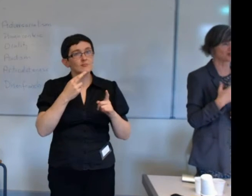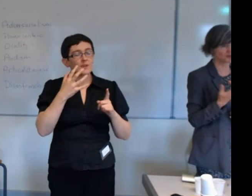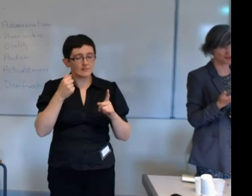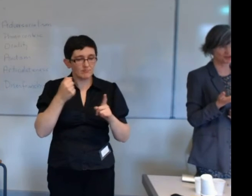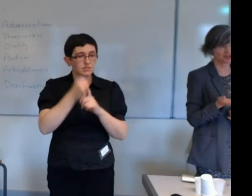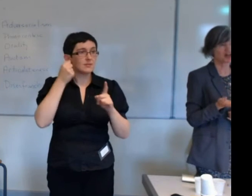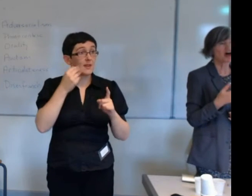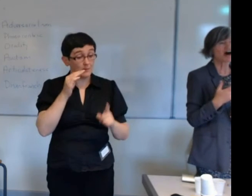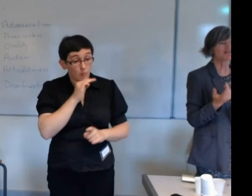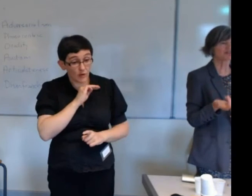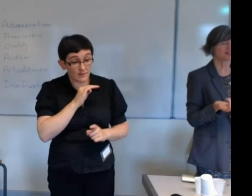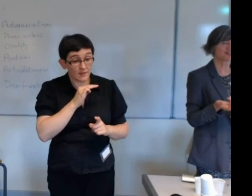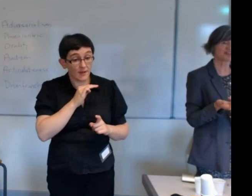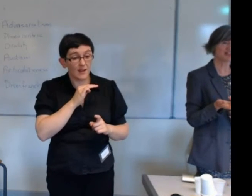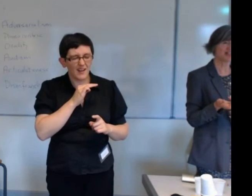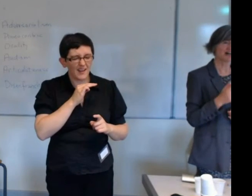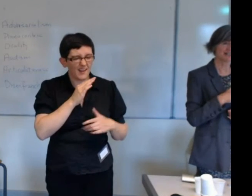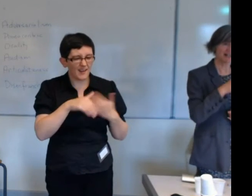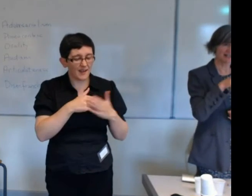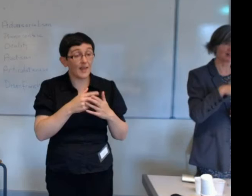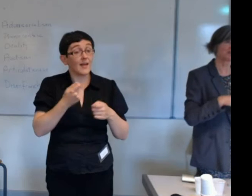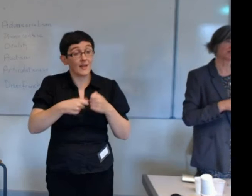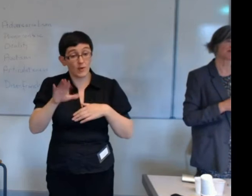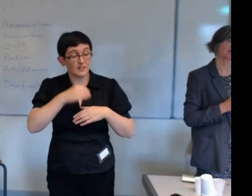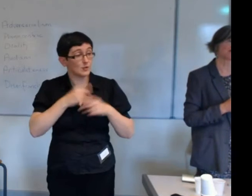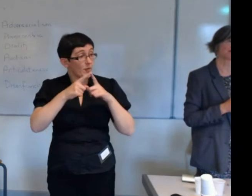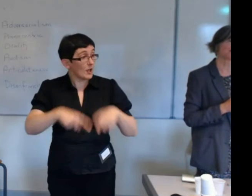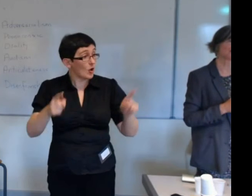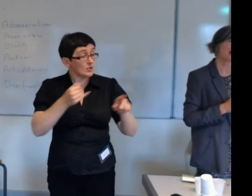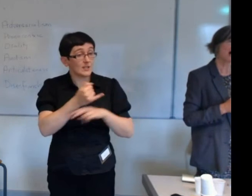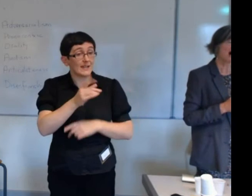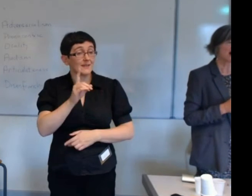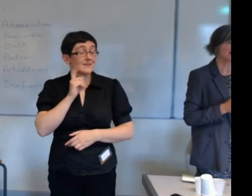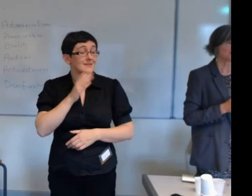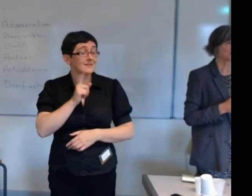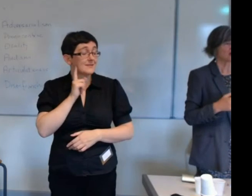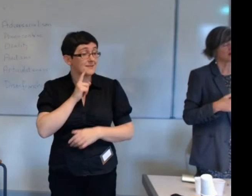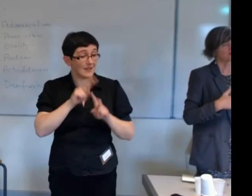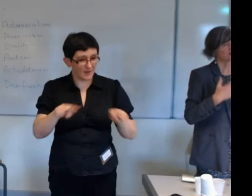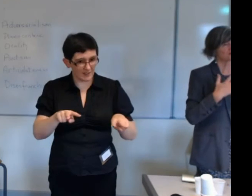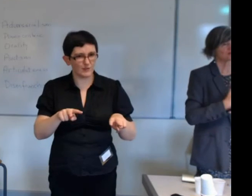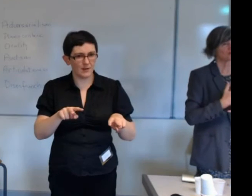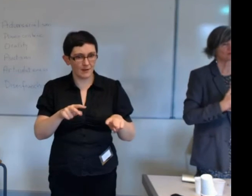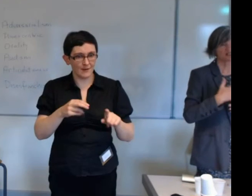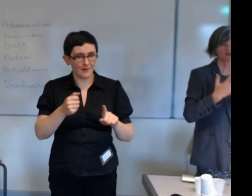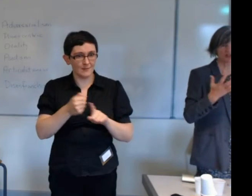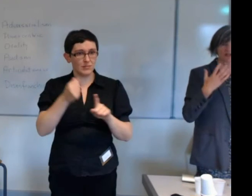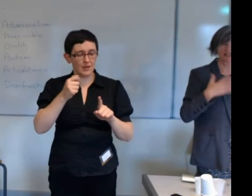launch of the ISL out in Deaf Village. And I thought, that's great, at least